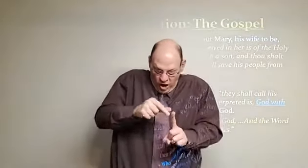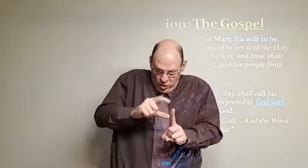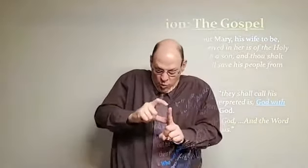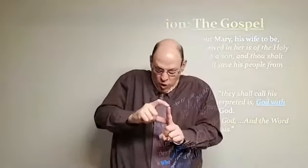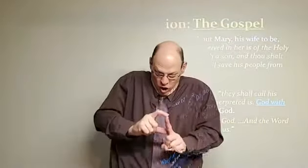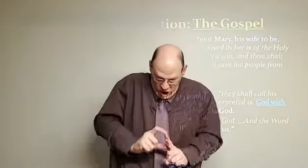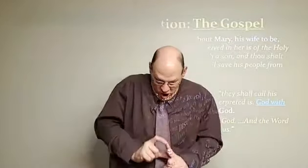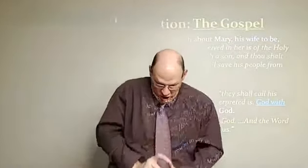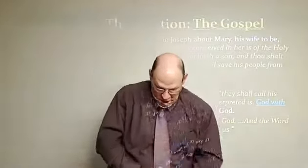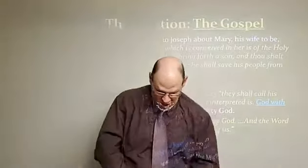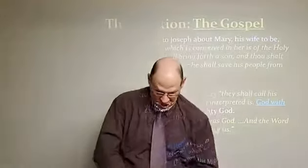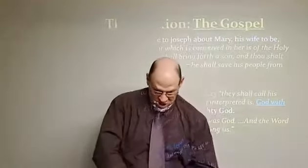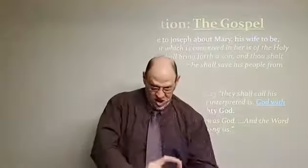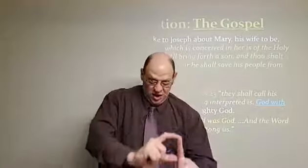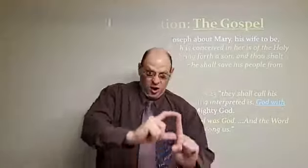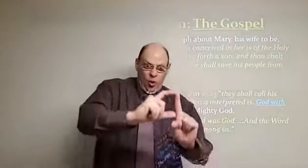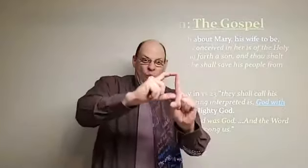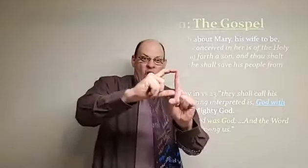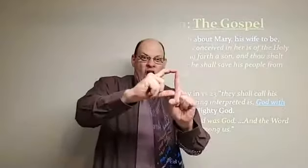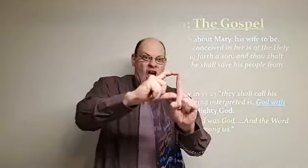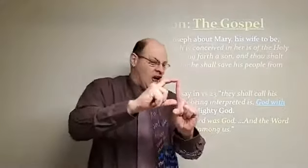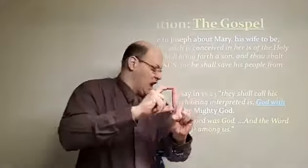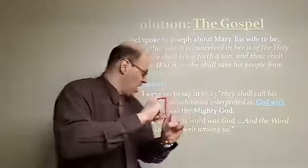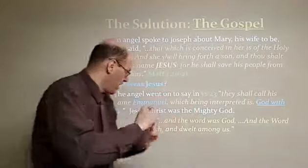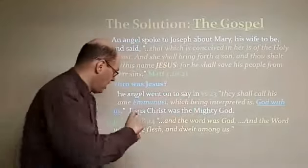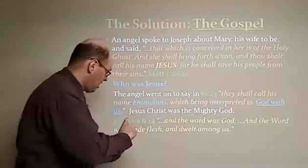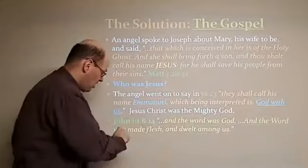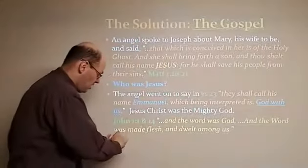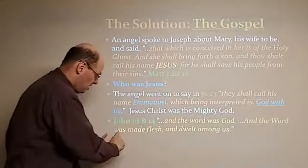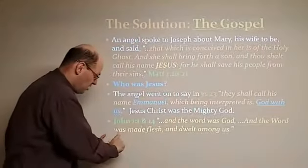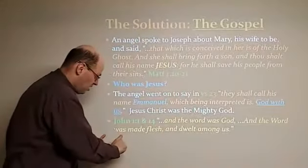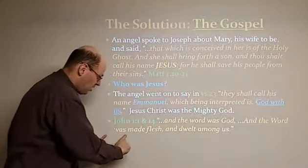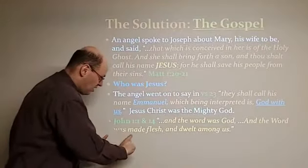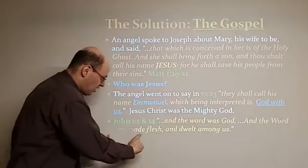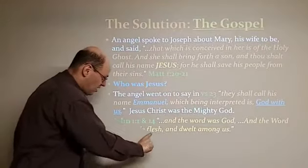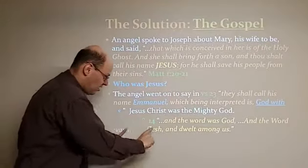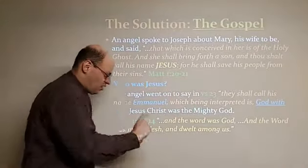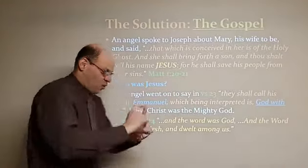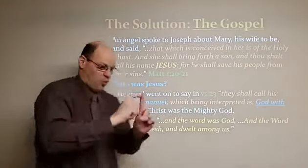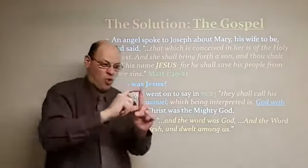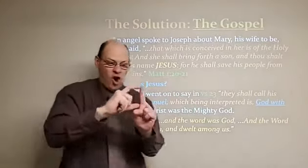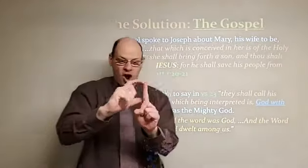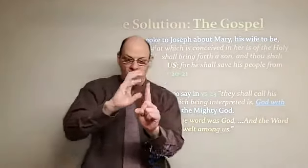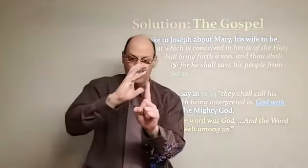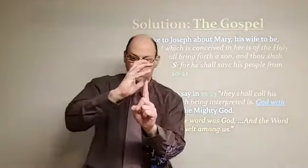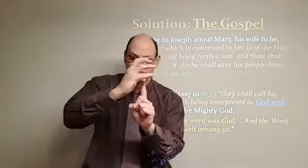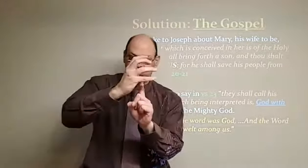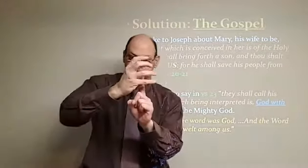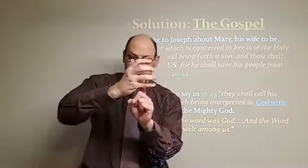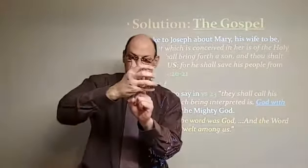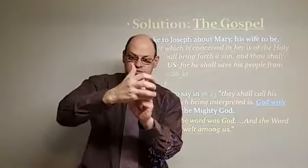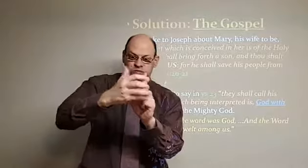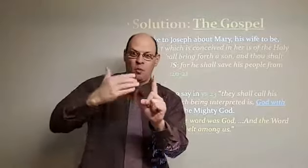created Jesus Christ in Mary's womb the word was made flesh